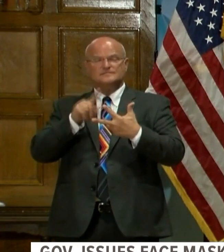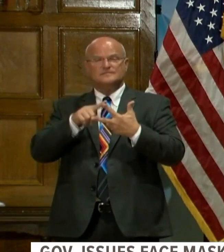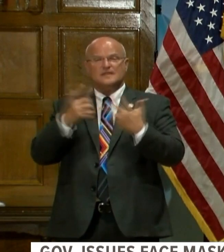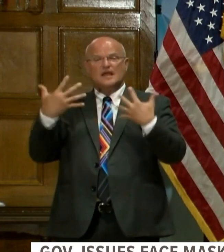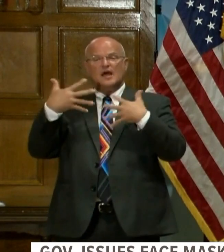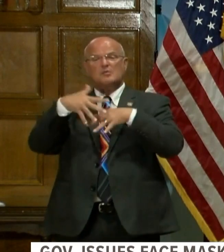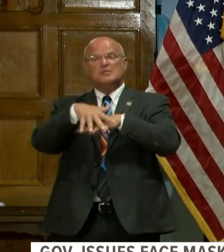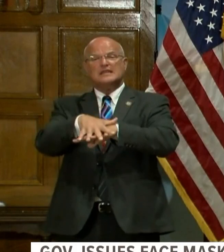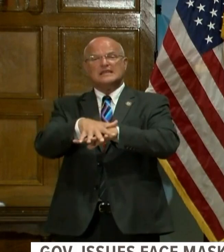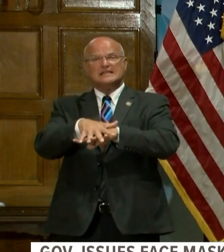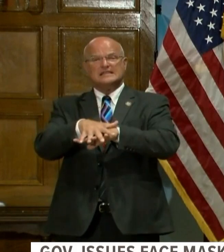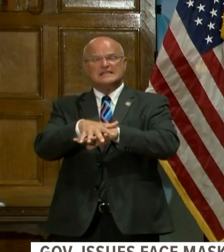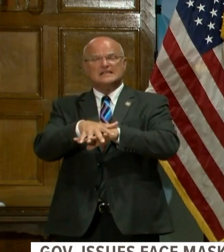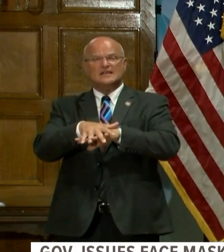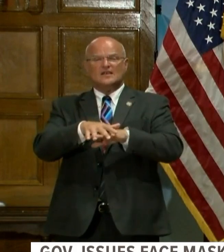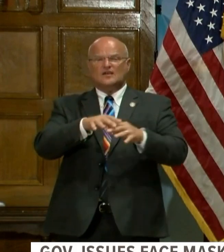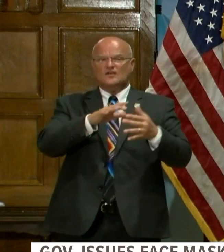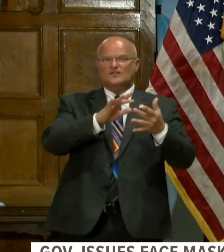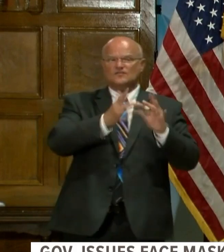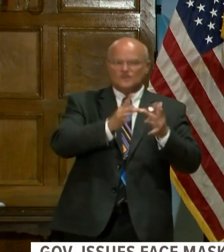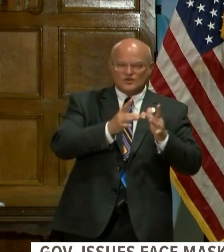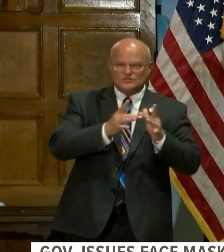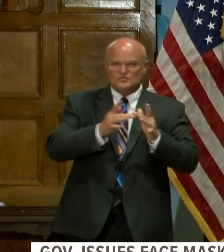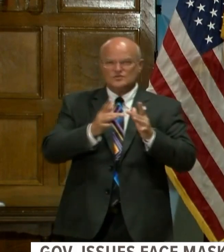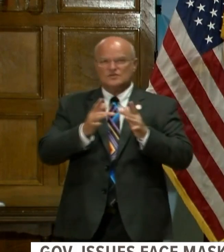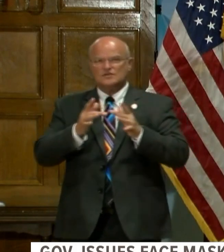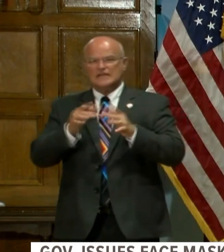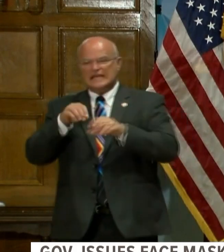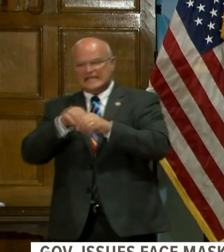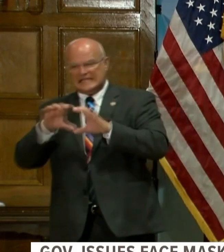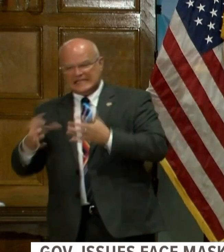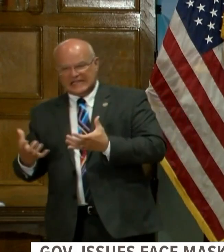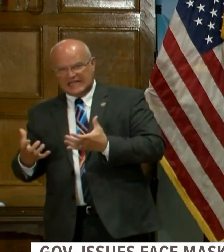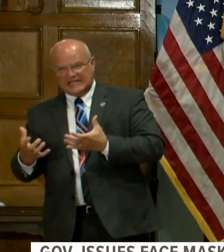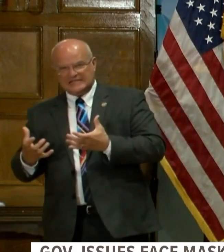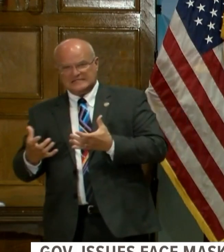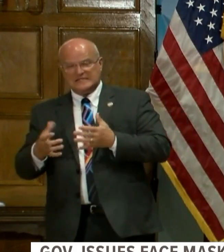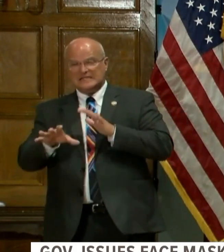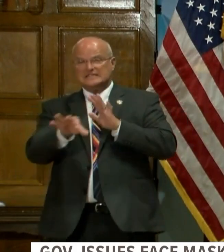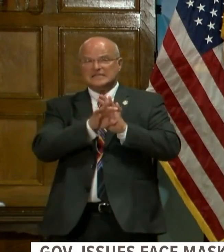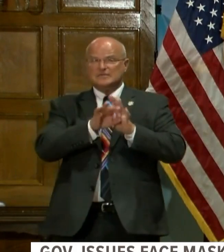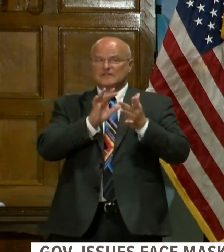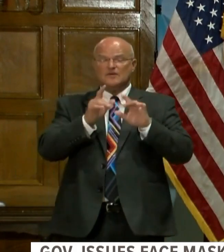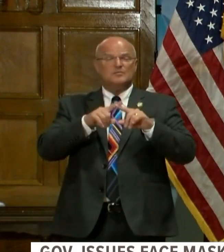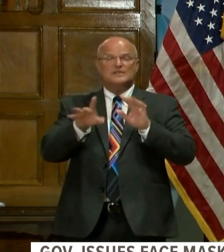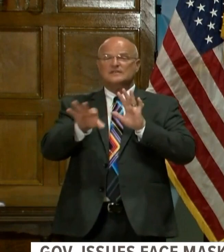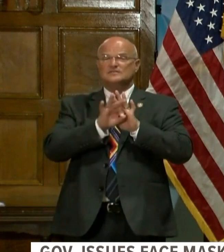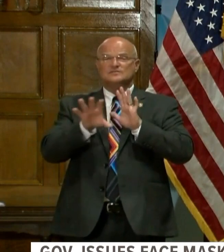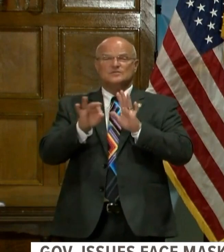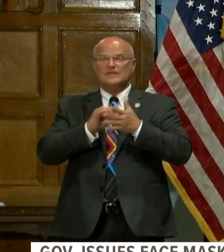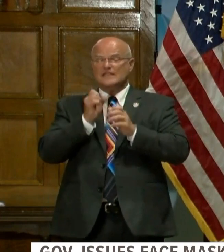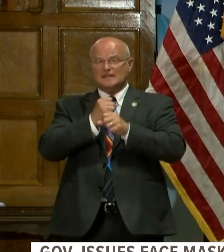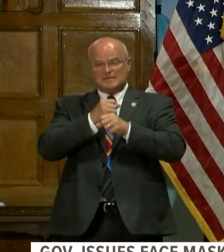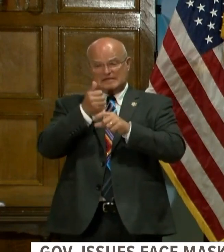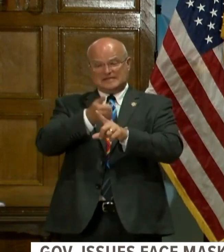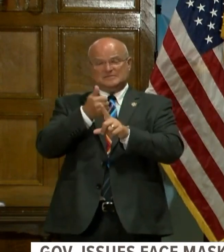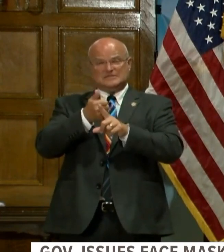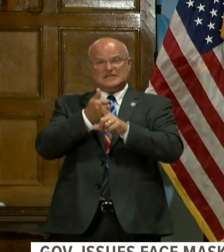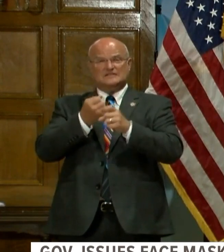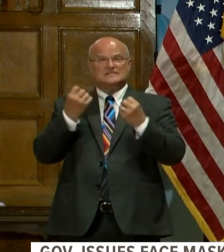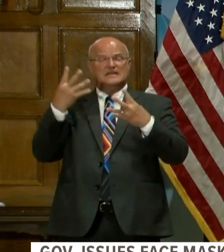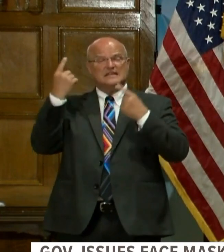blended environment if we have to go virtual, and some will select virtual to begin with. But these are choices that they make, and there's a